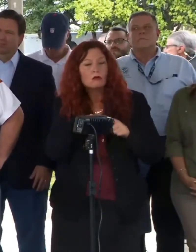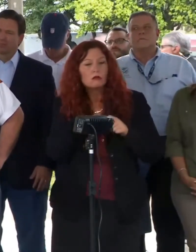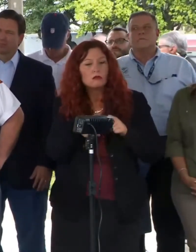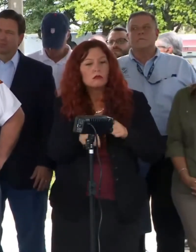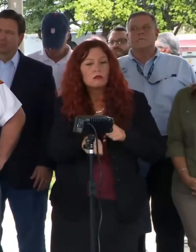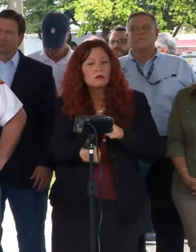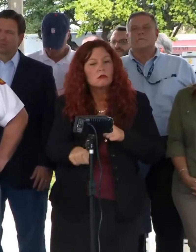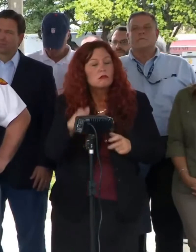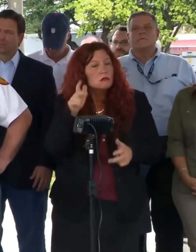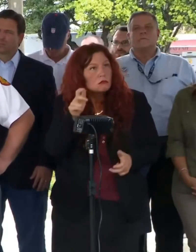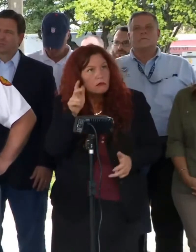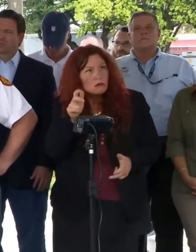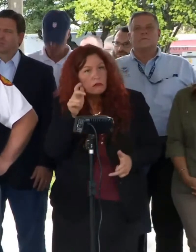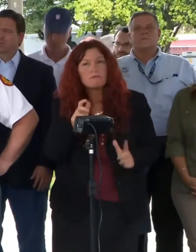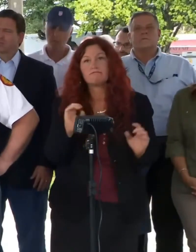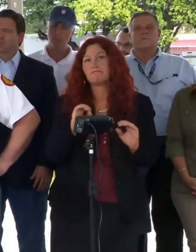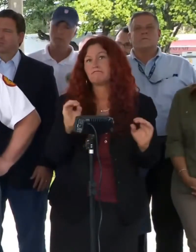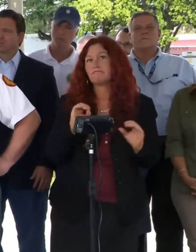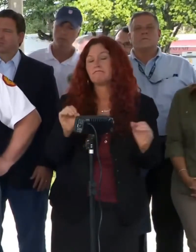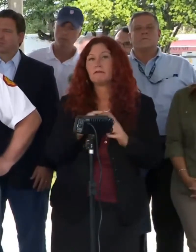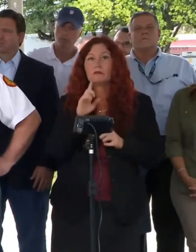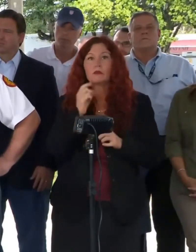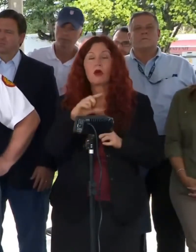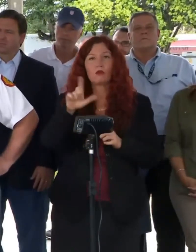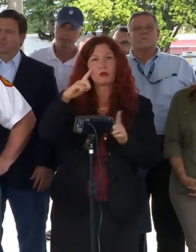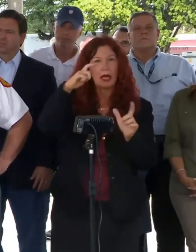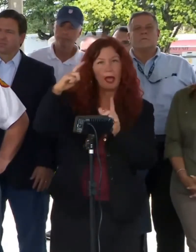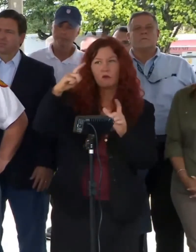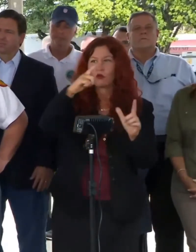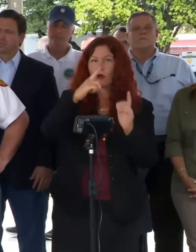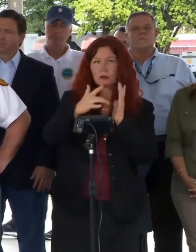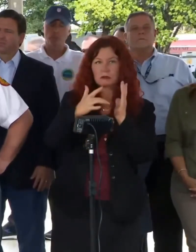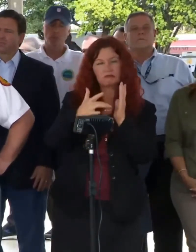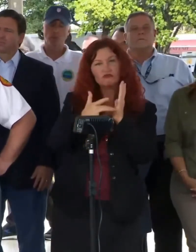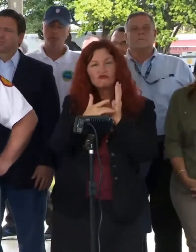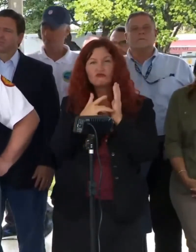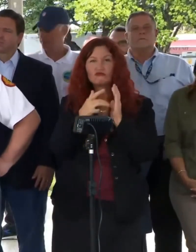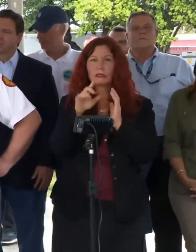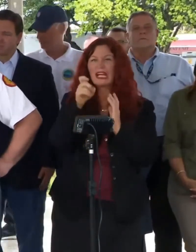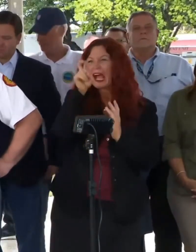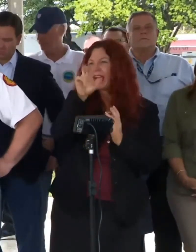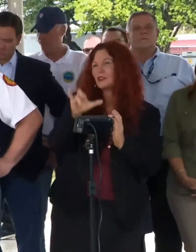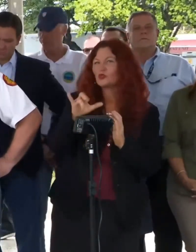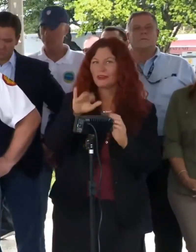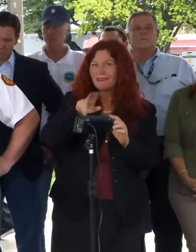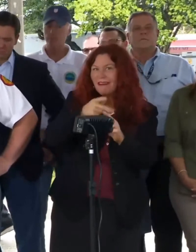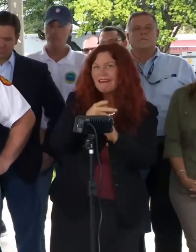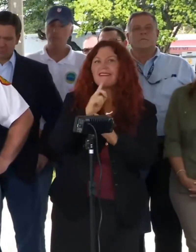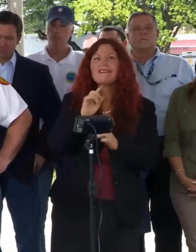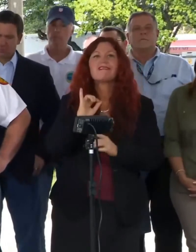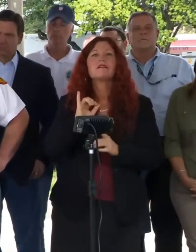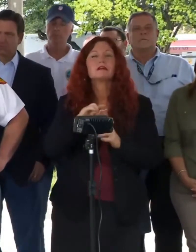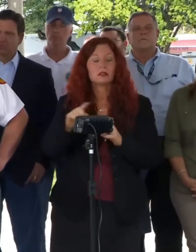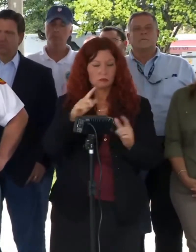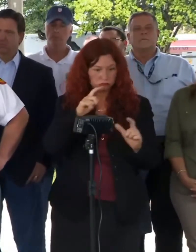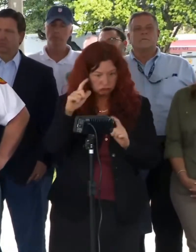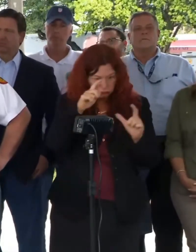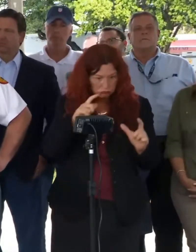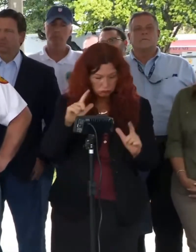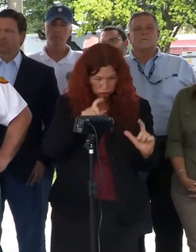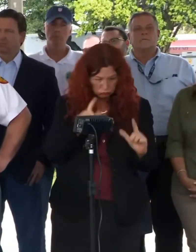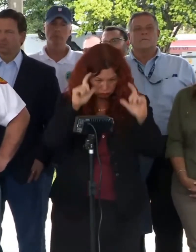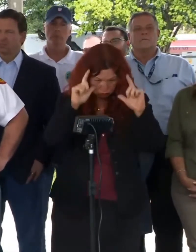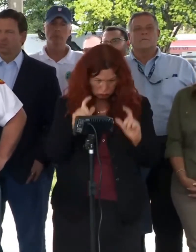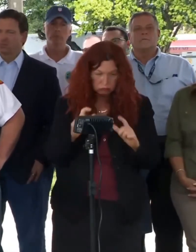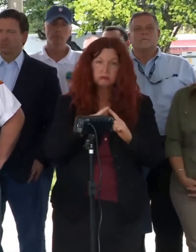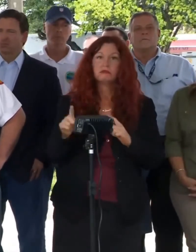we mentioned in regards to the grids, how we have it deployed now with our large equipment that's here and all our different task force. 24